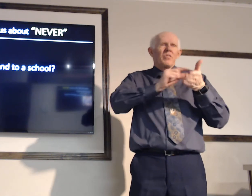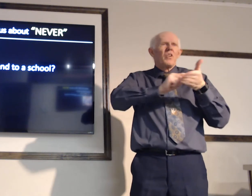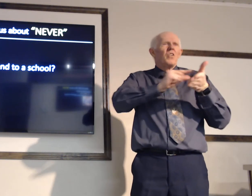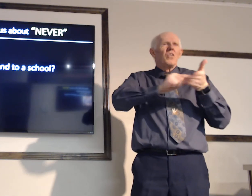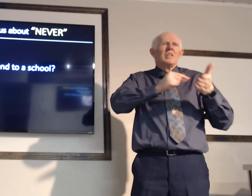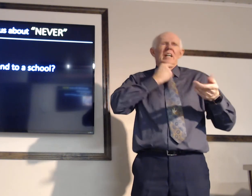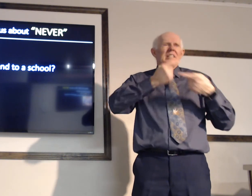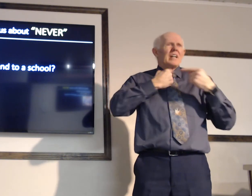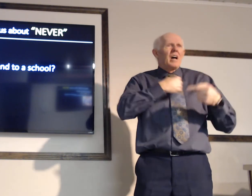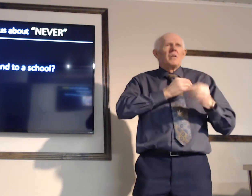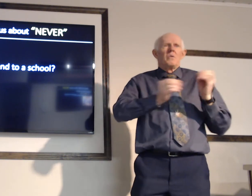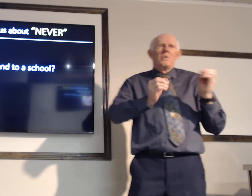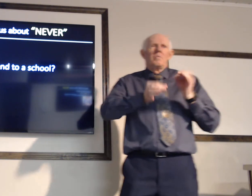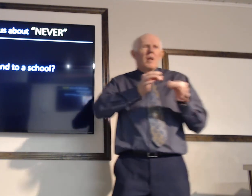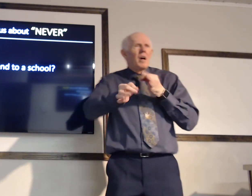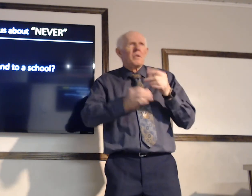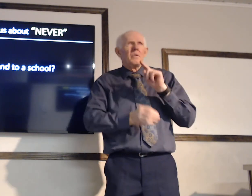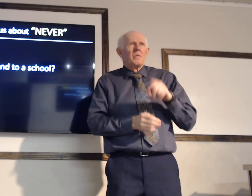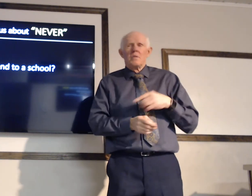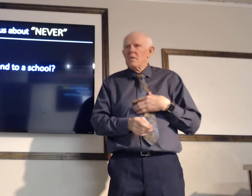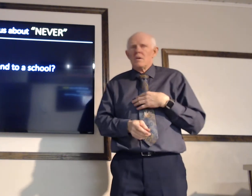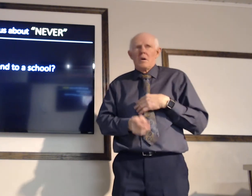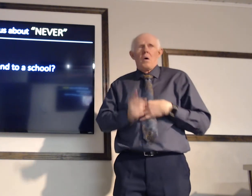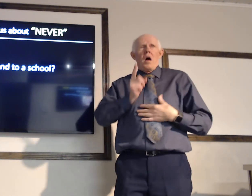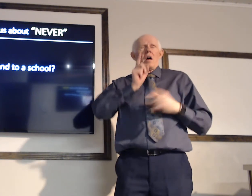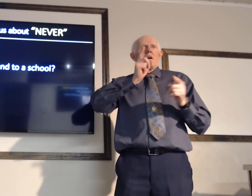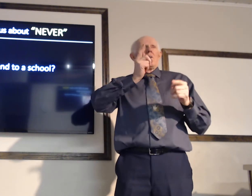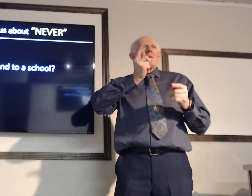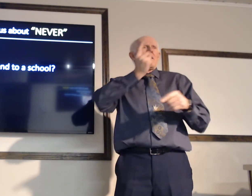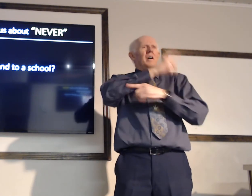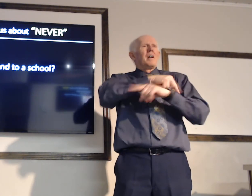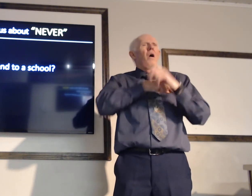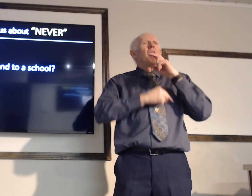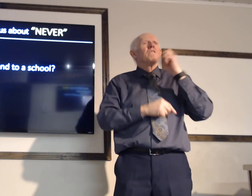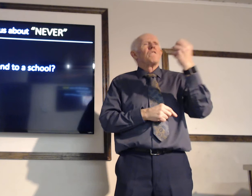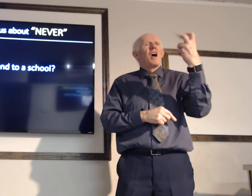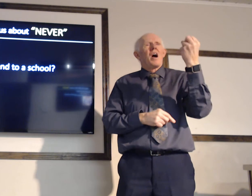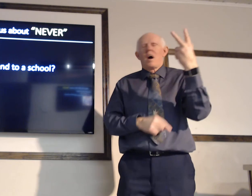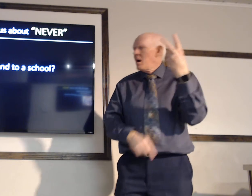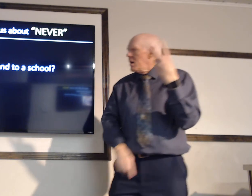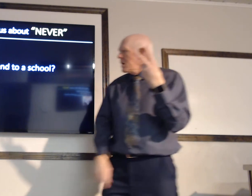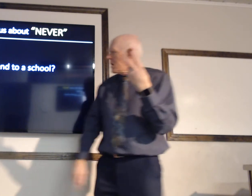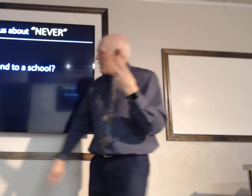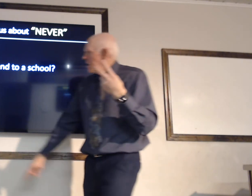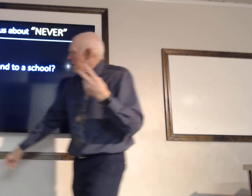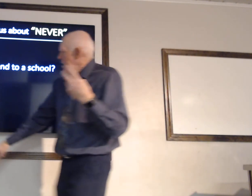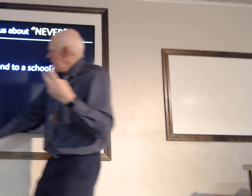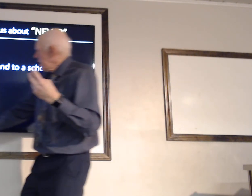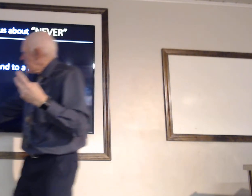know. The verses doesn't tell us. It doesn't explain. But one day when he was 12,